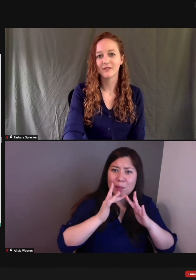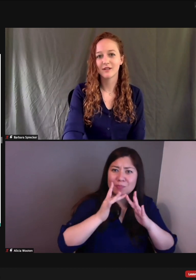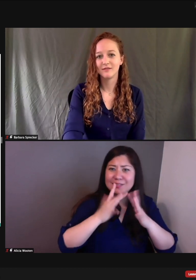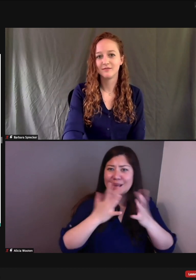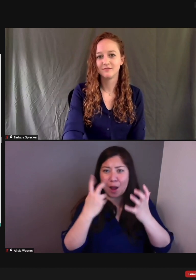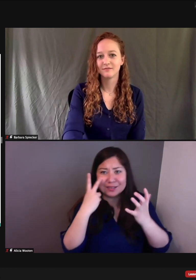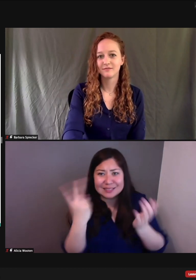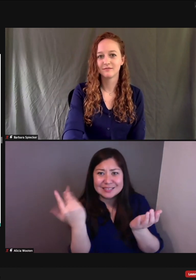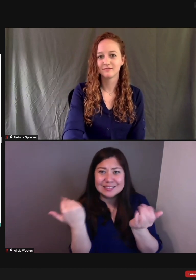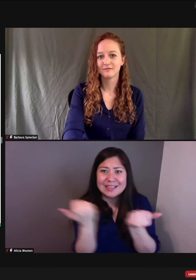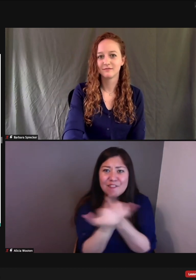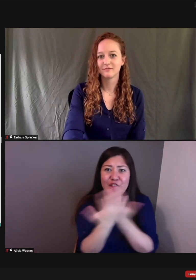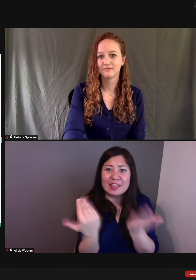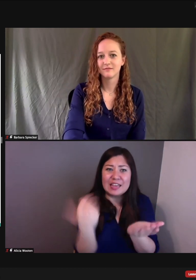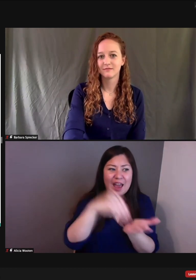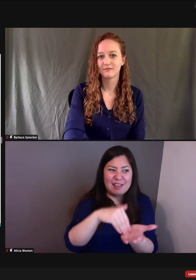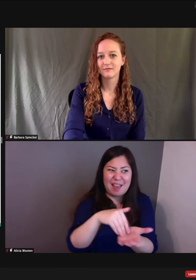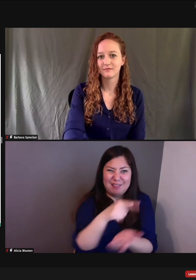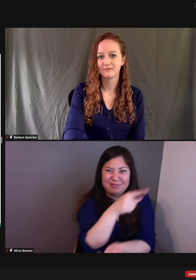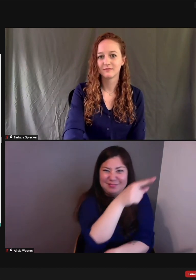others about STEM.